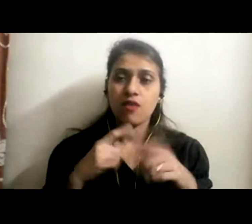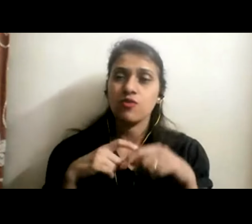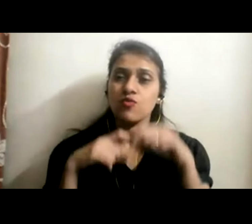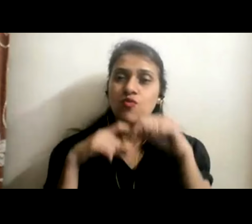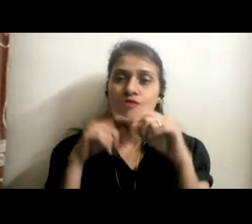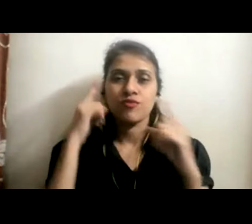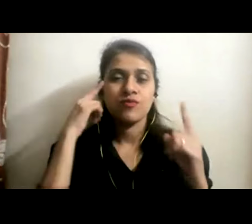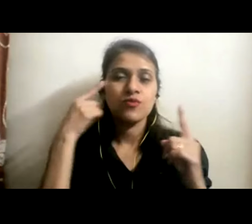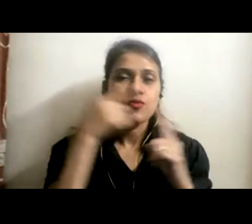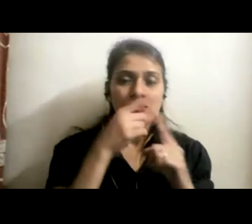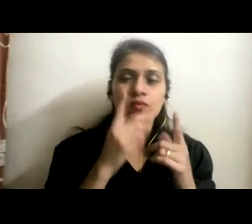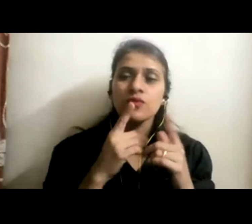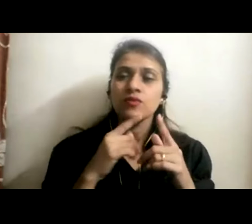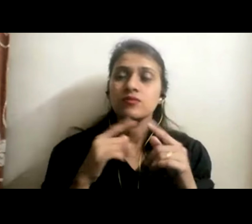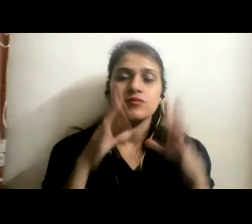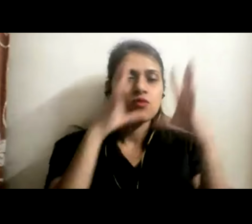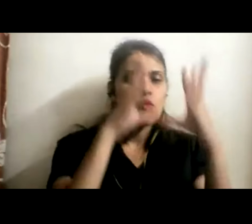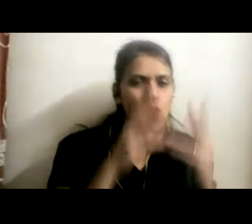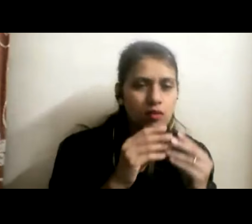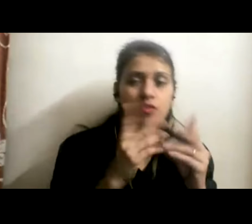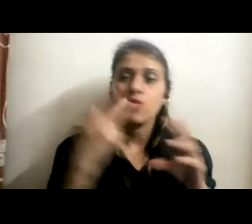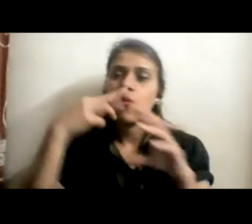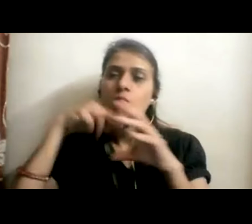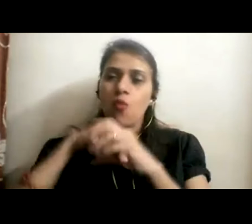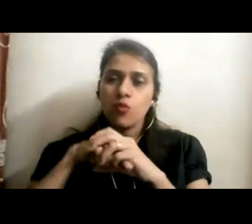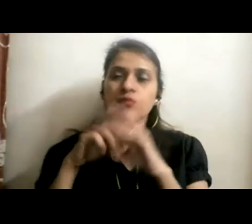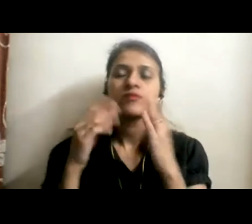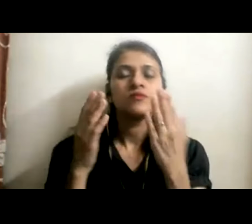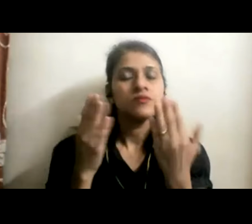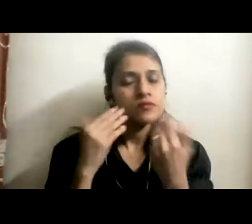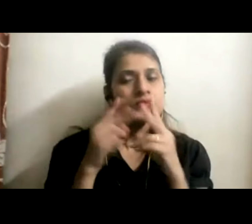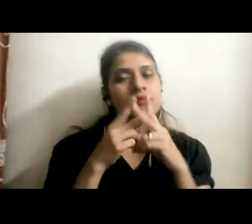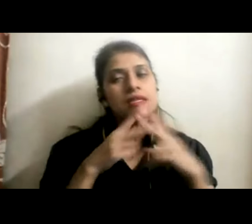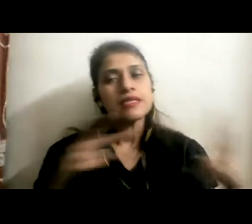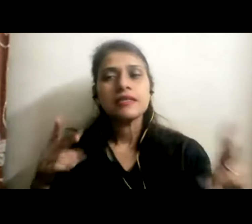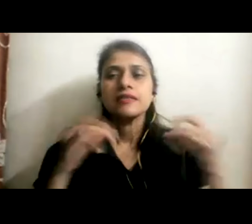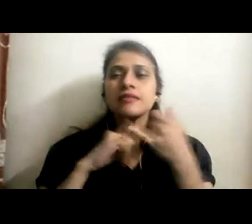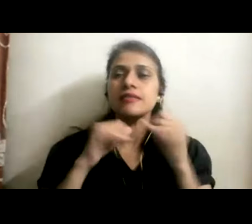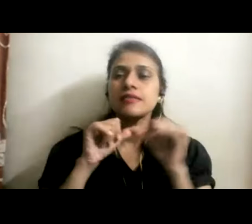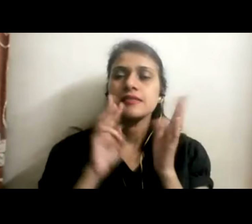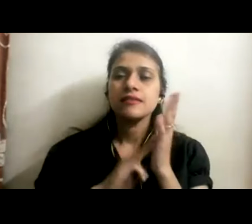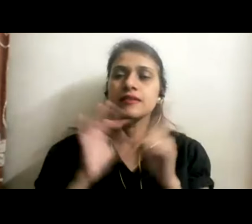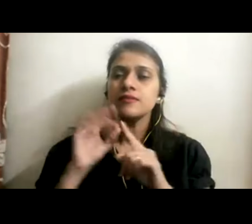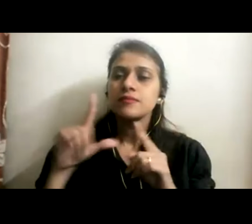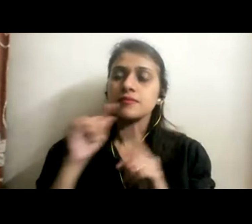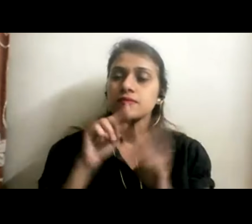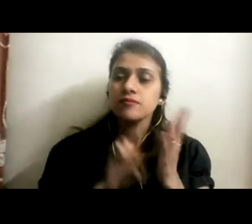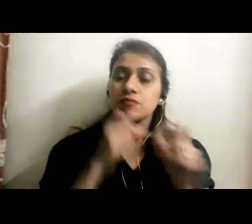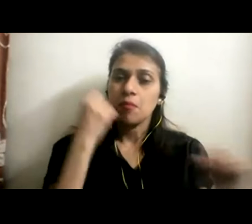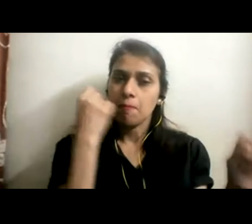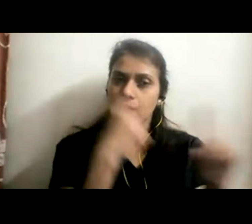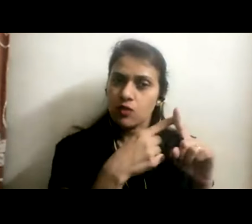approaches and qualitative approaches. Within them also there are different samplings depending on your research question, depending on your